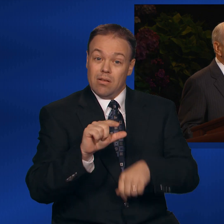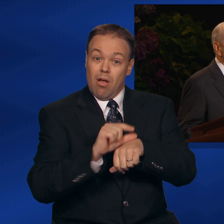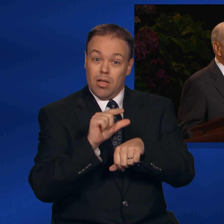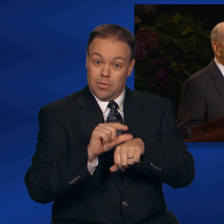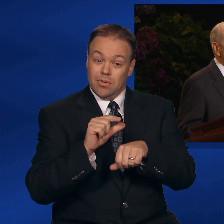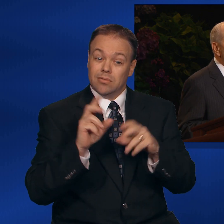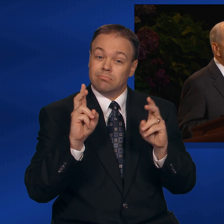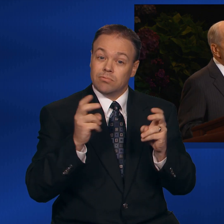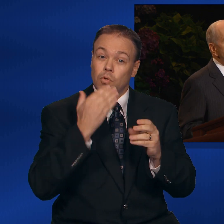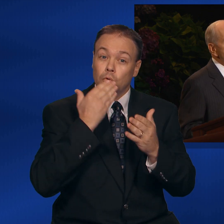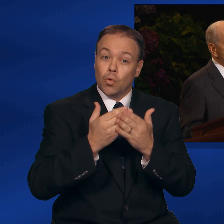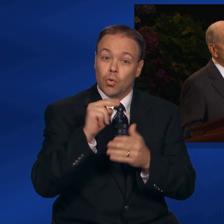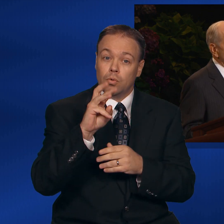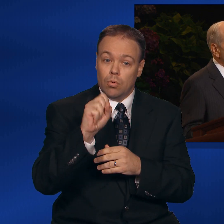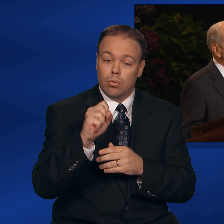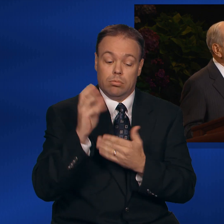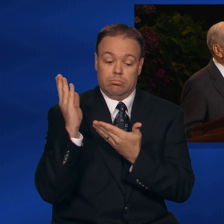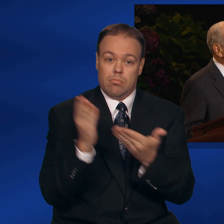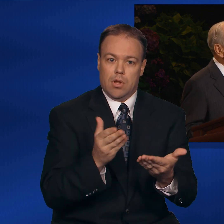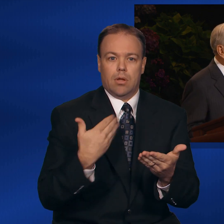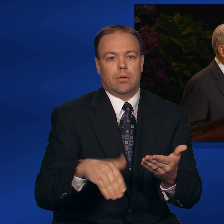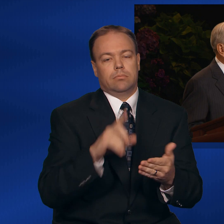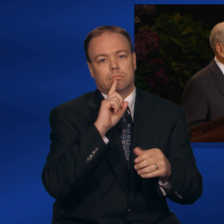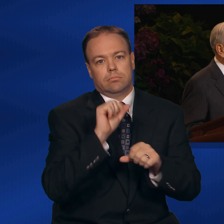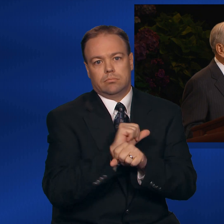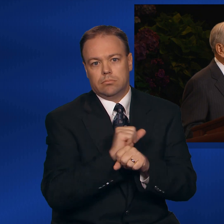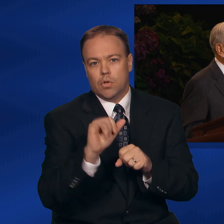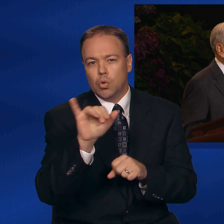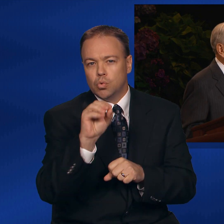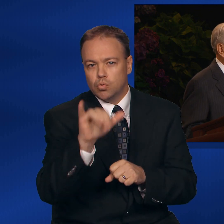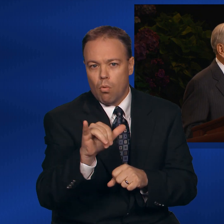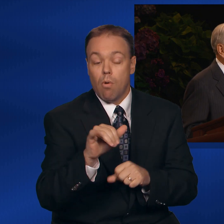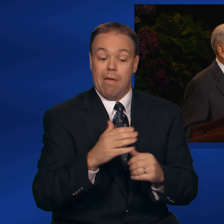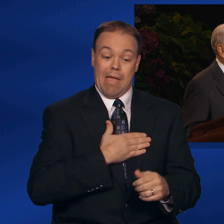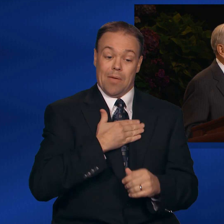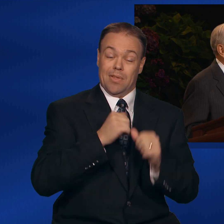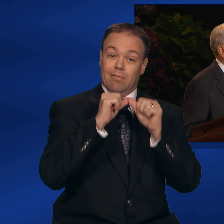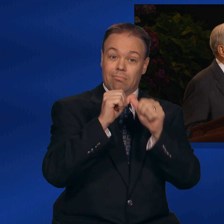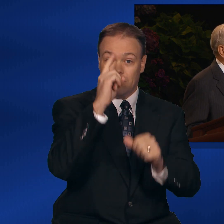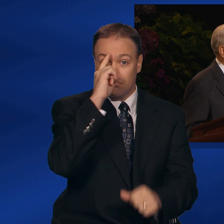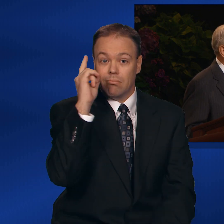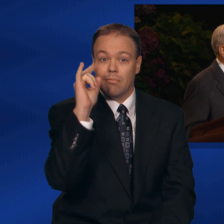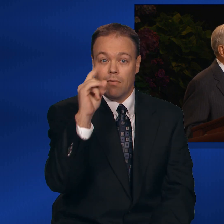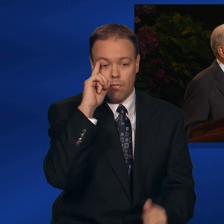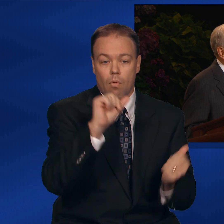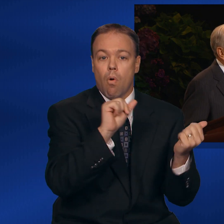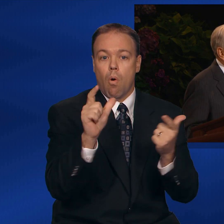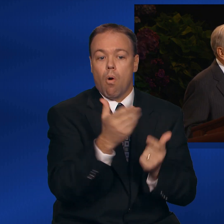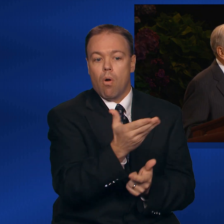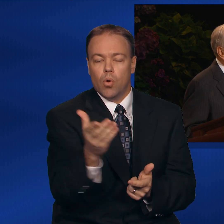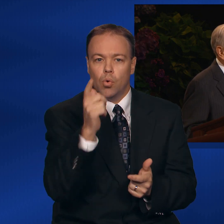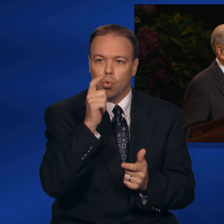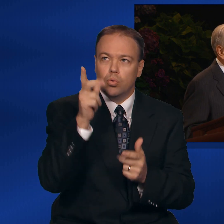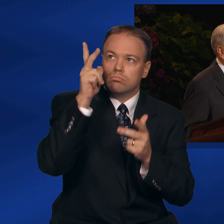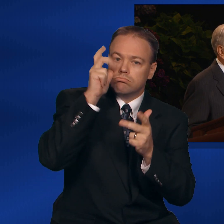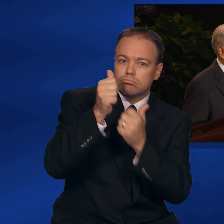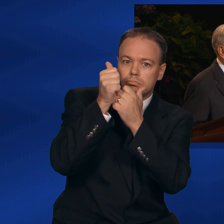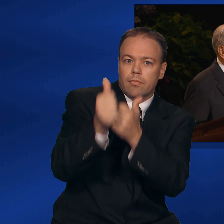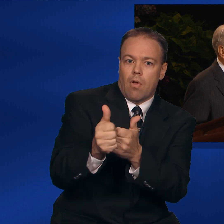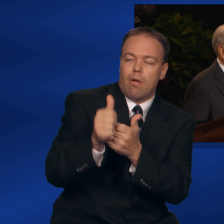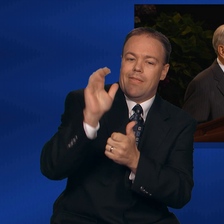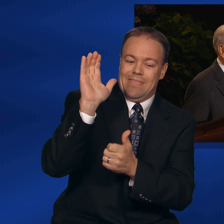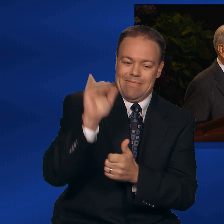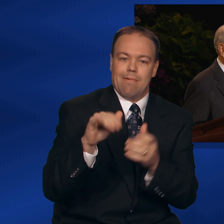that will bring true joy and everlasting happiness to all who heed their